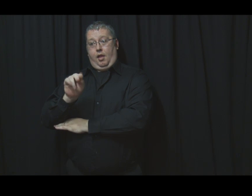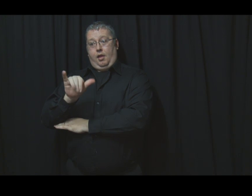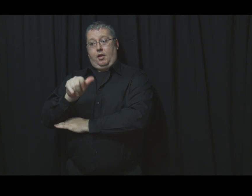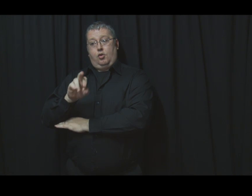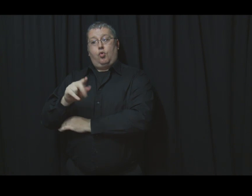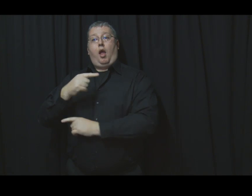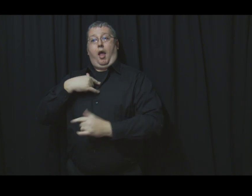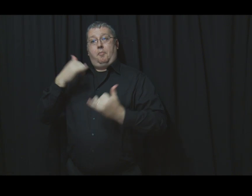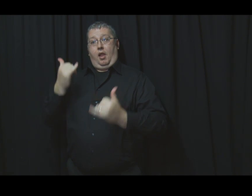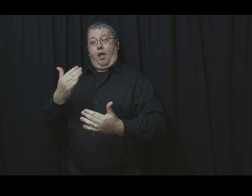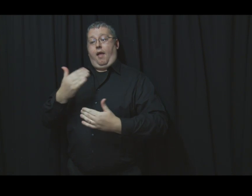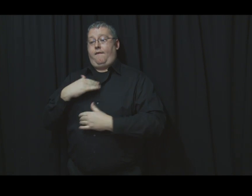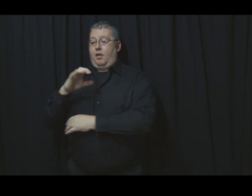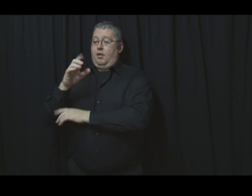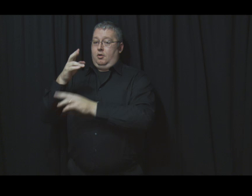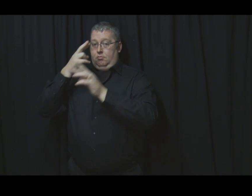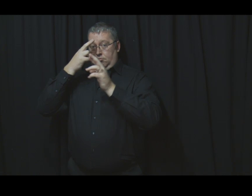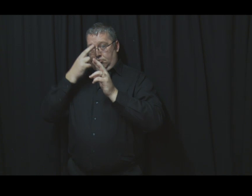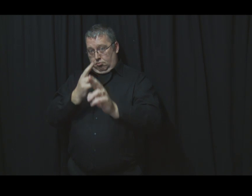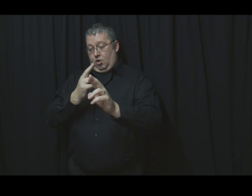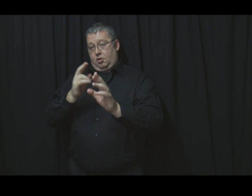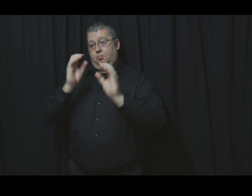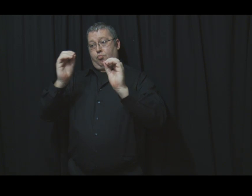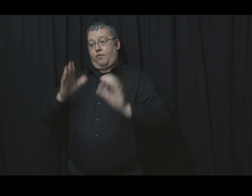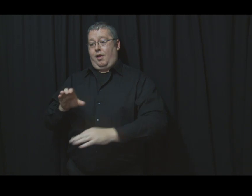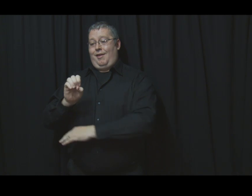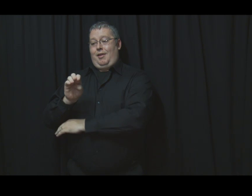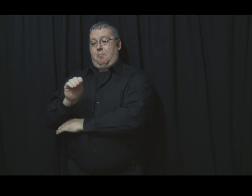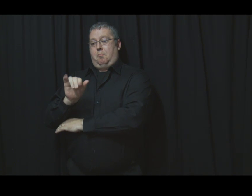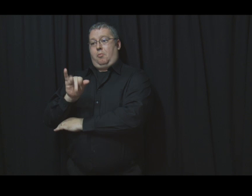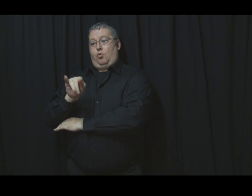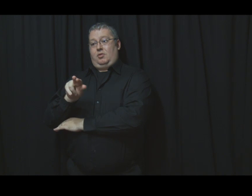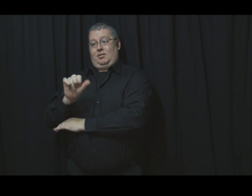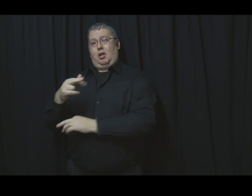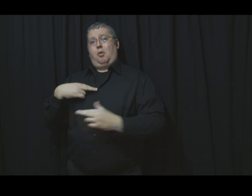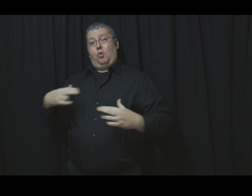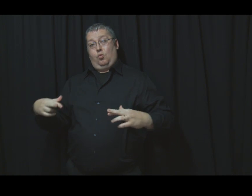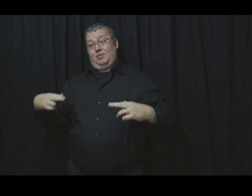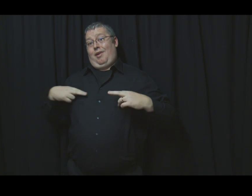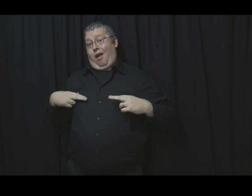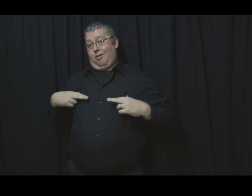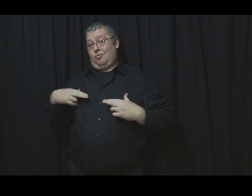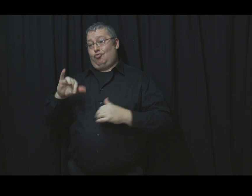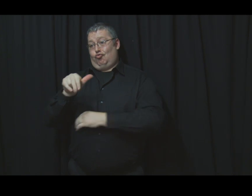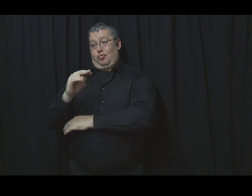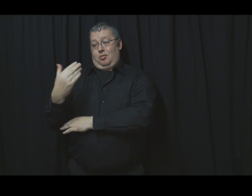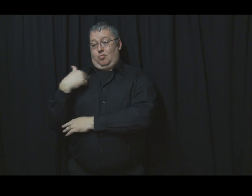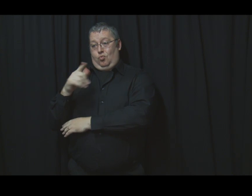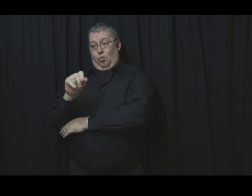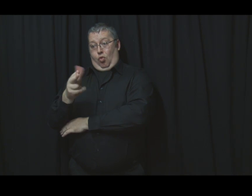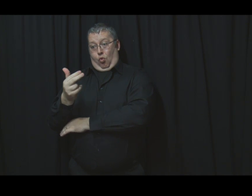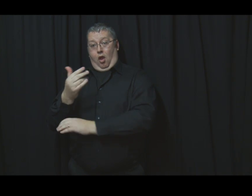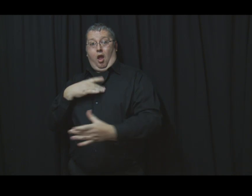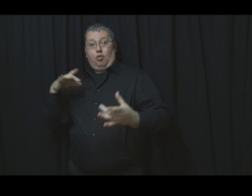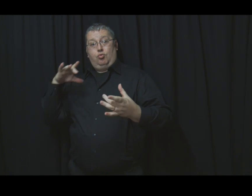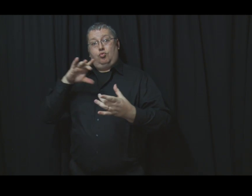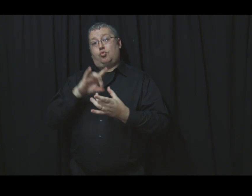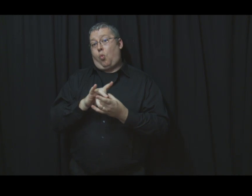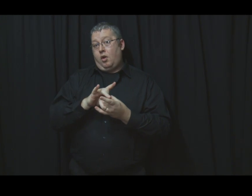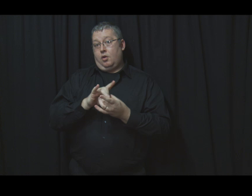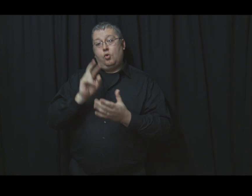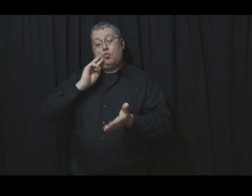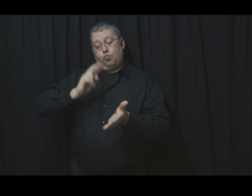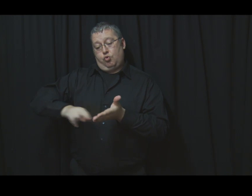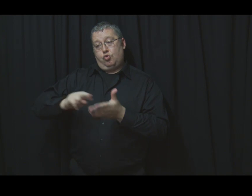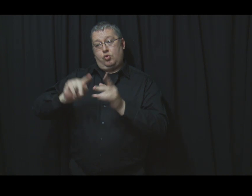Professor Emeritus. Upon my retirement from the university in January of 2013, I joined the research staff at Answers in